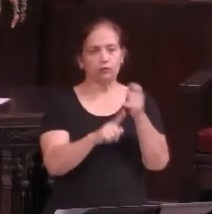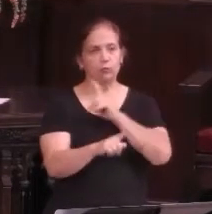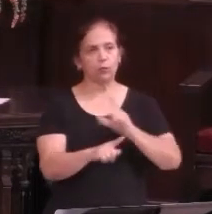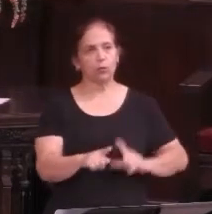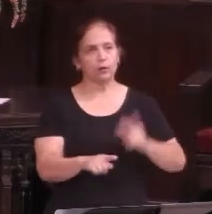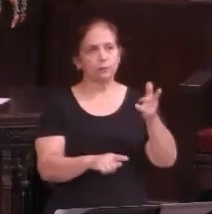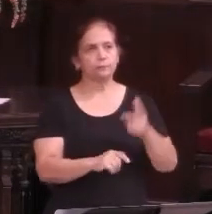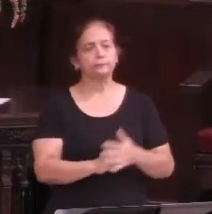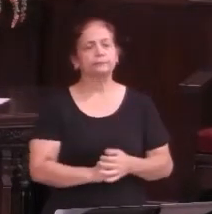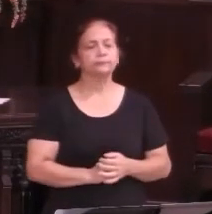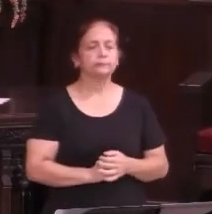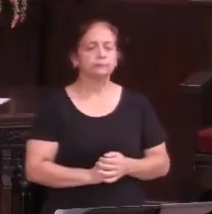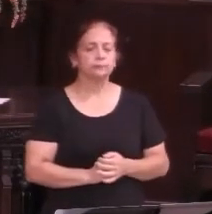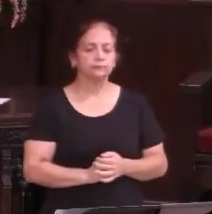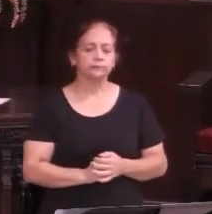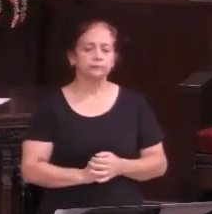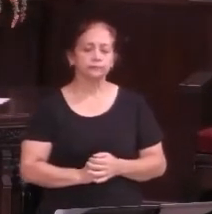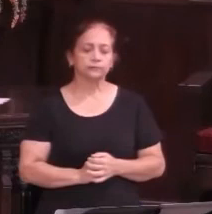Lord.